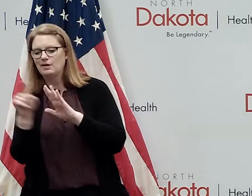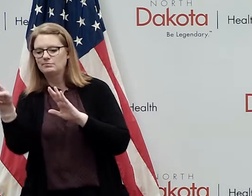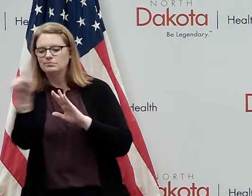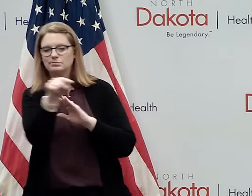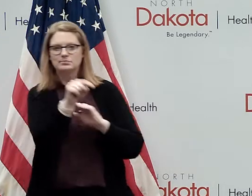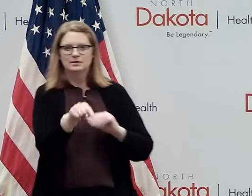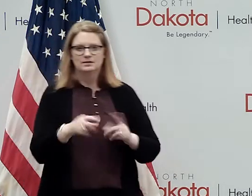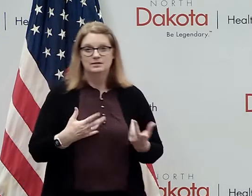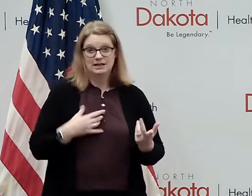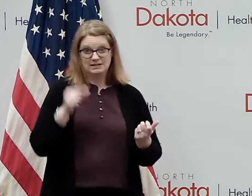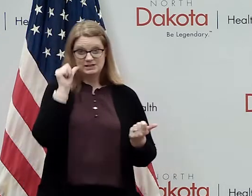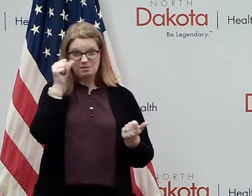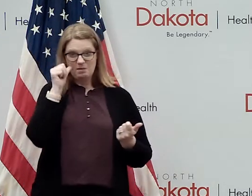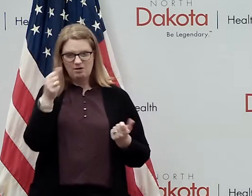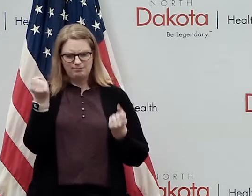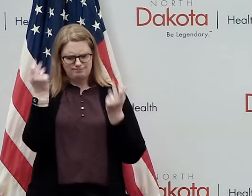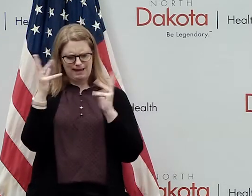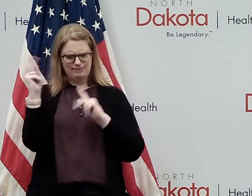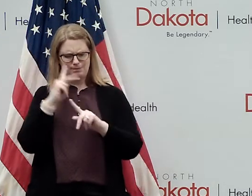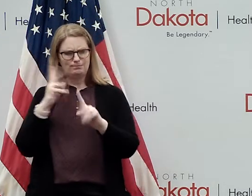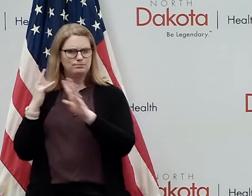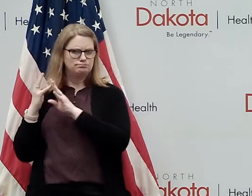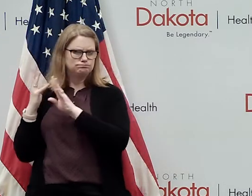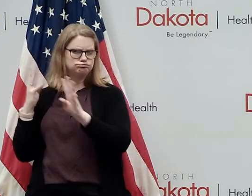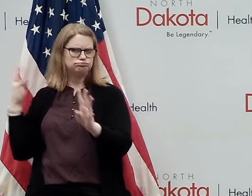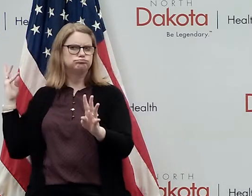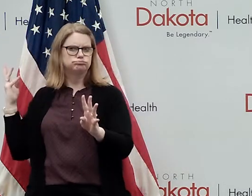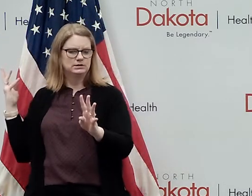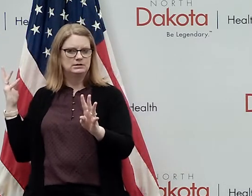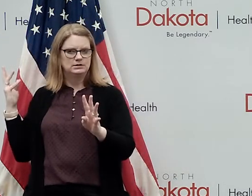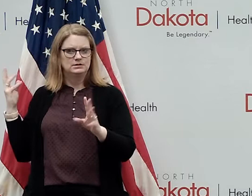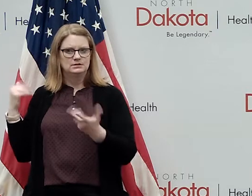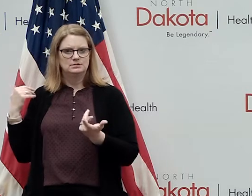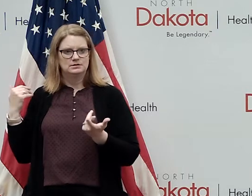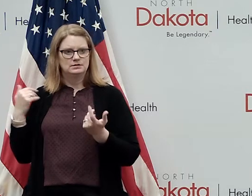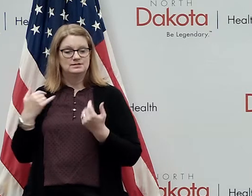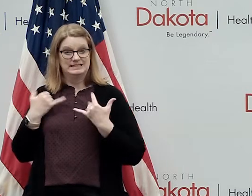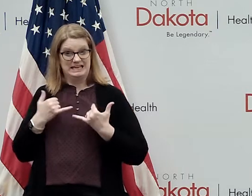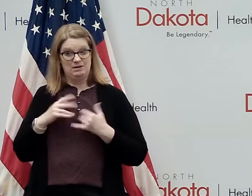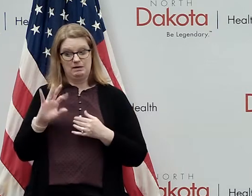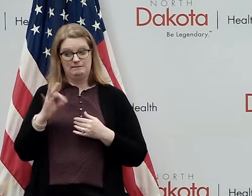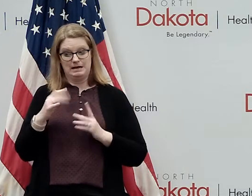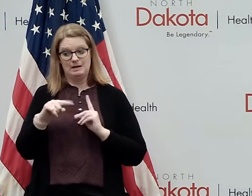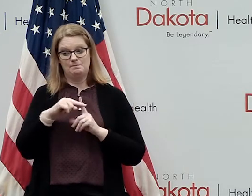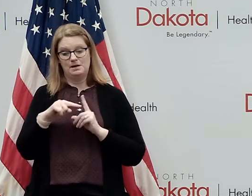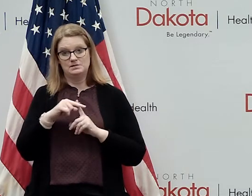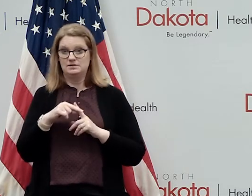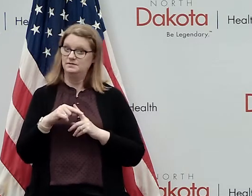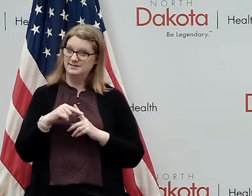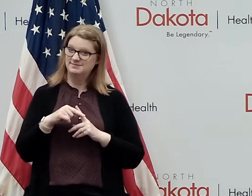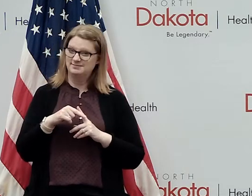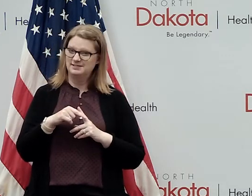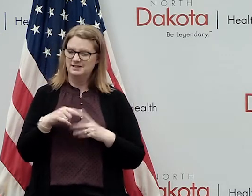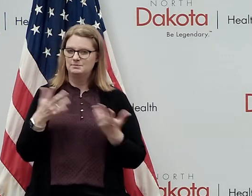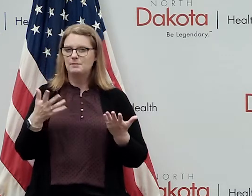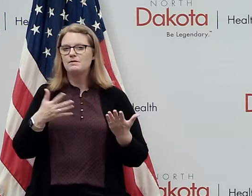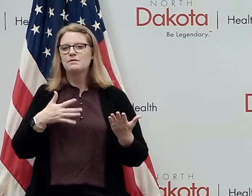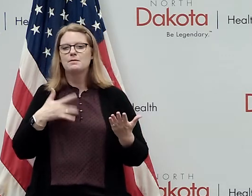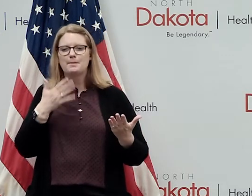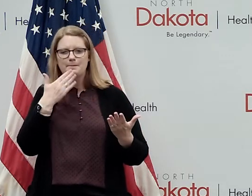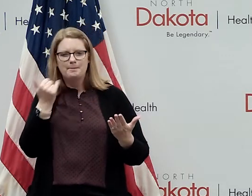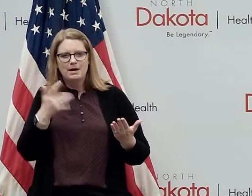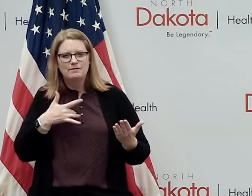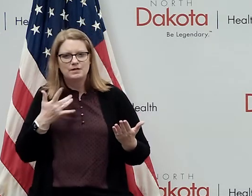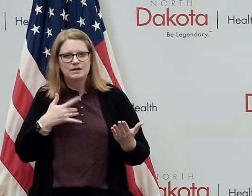tomorrow. It'd be fantastic to have a huge turnout here in Burley County, given that we had the 9 positives today. We might have a better sense of where it's coming from and where it's